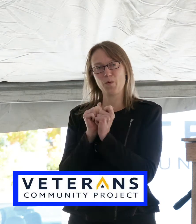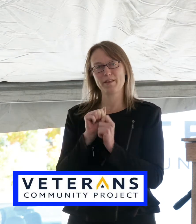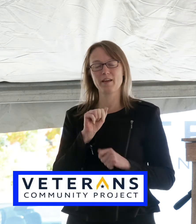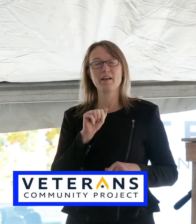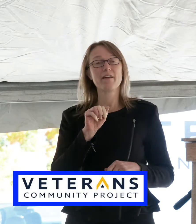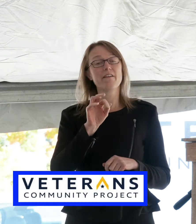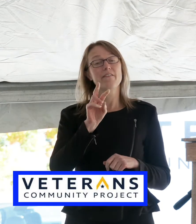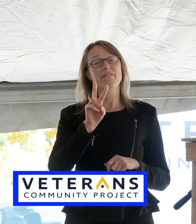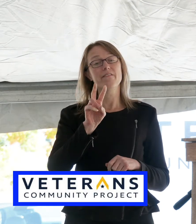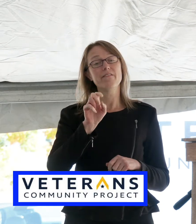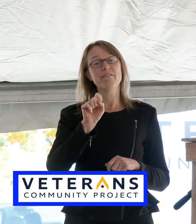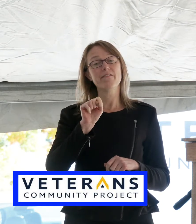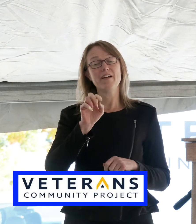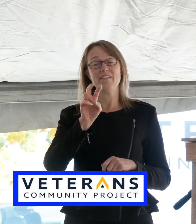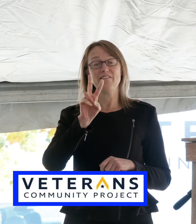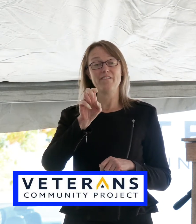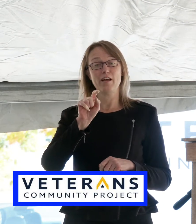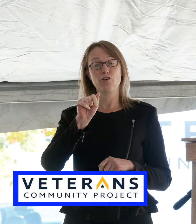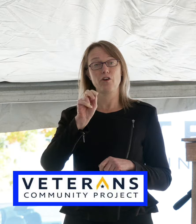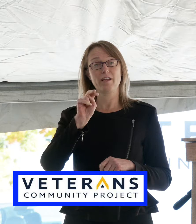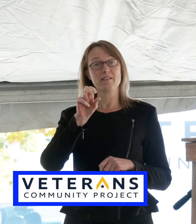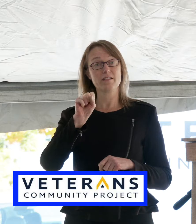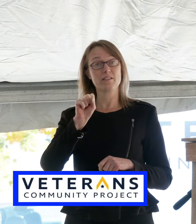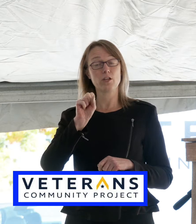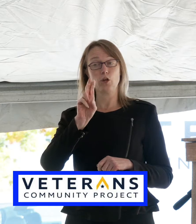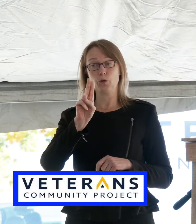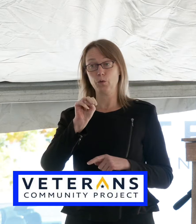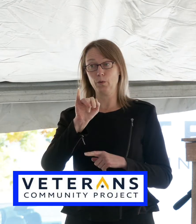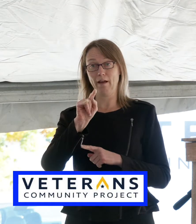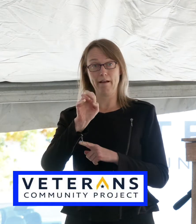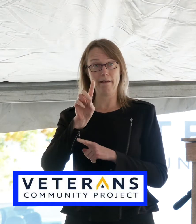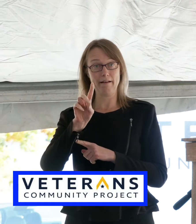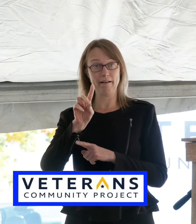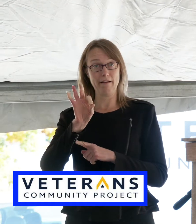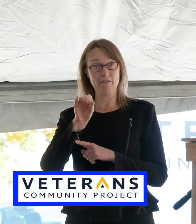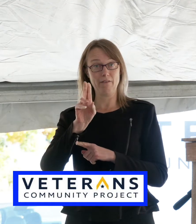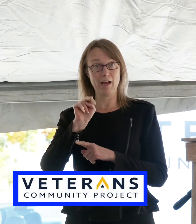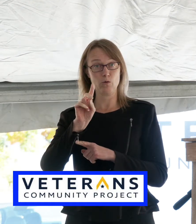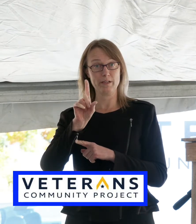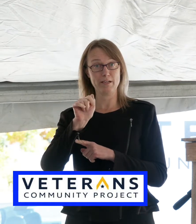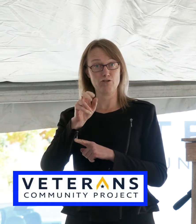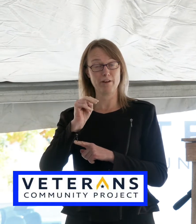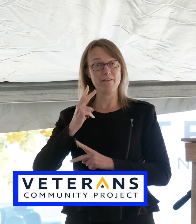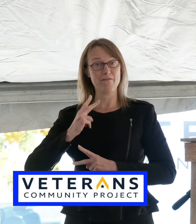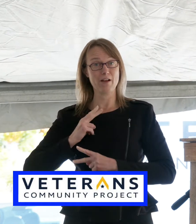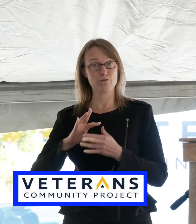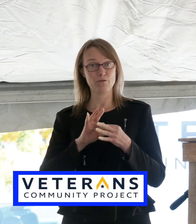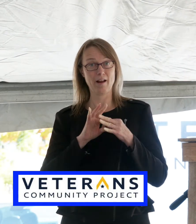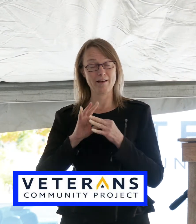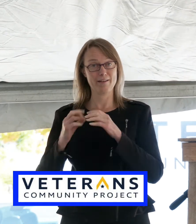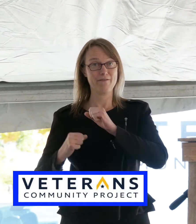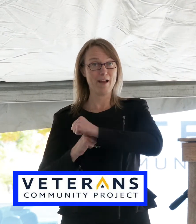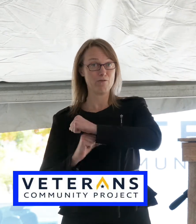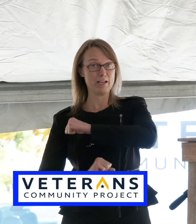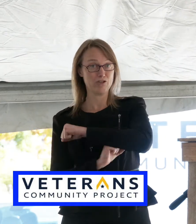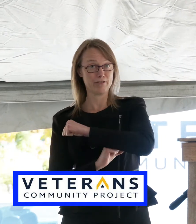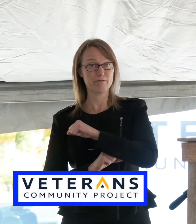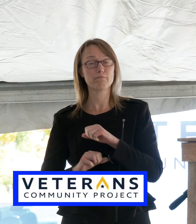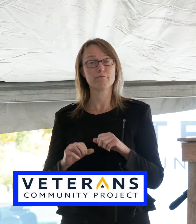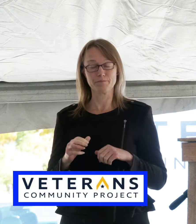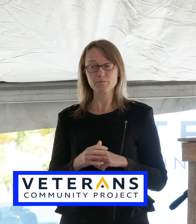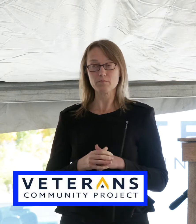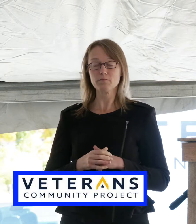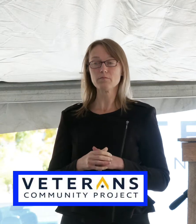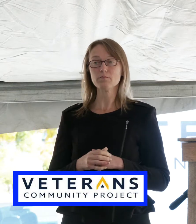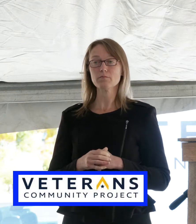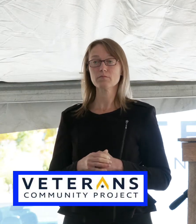United Foundation actually predates me in terms of its involvement with Veterans Community Project. When you're building something